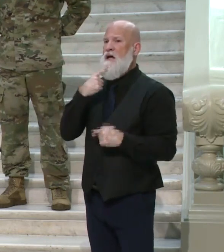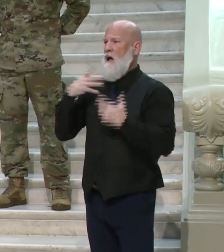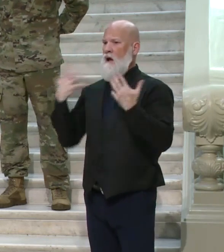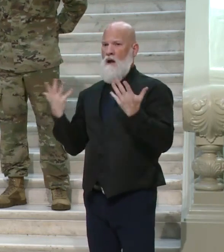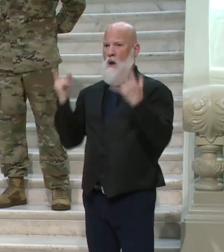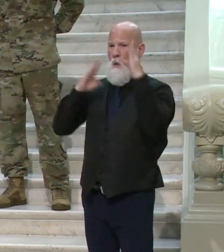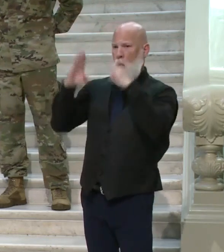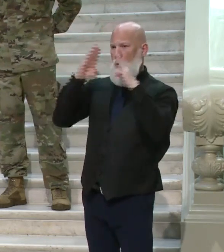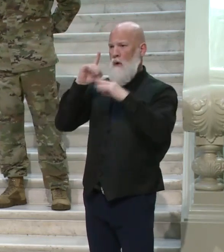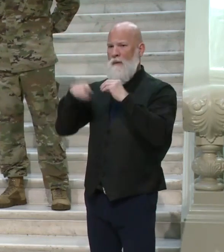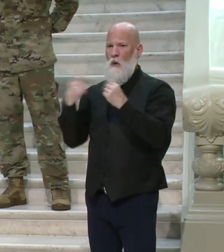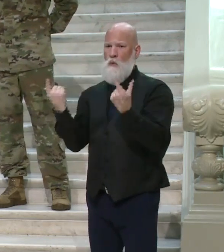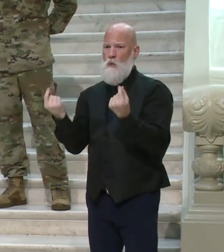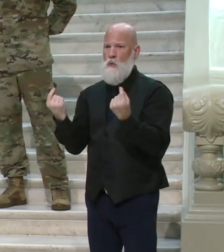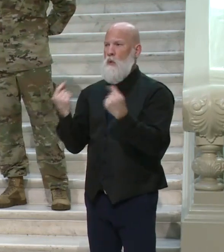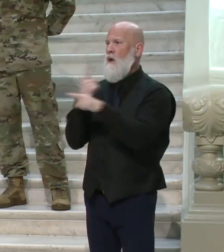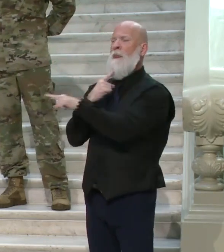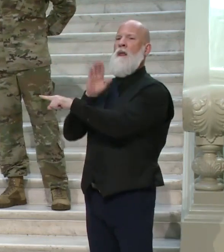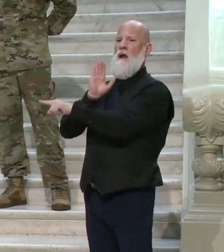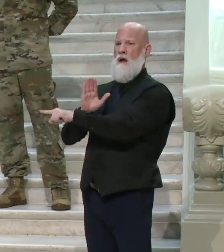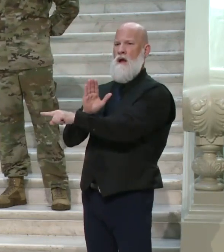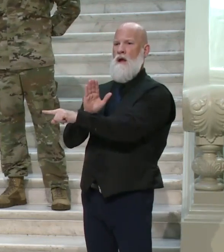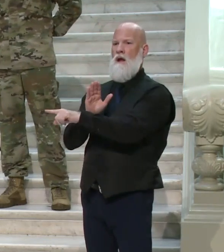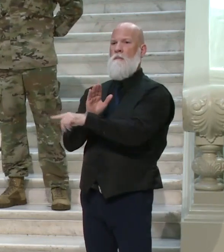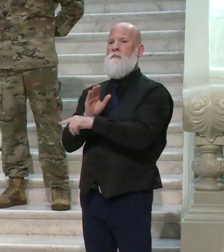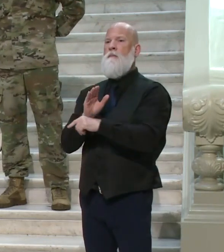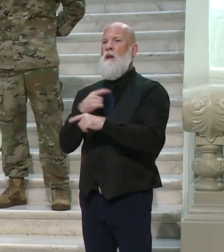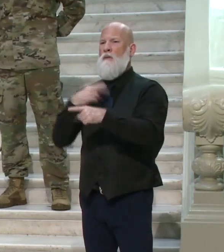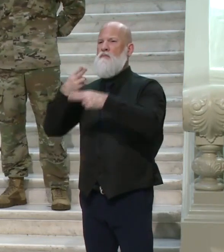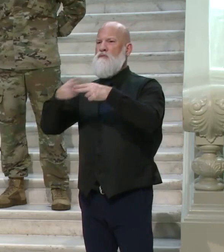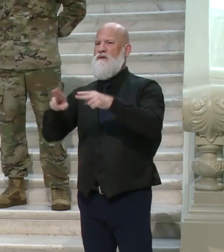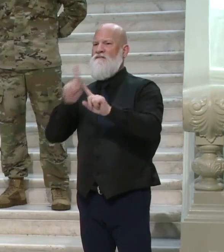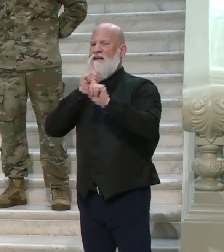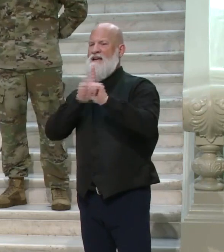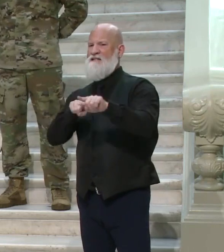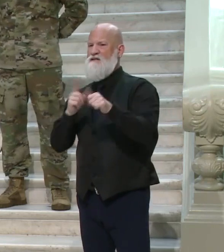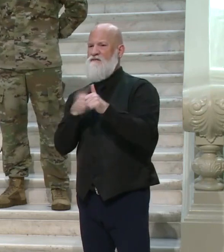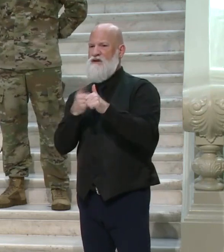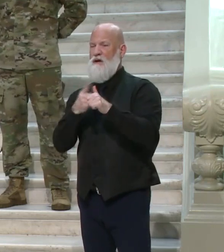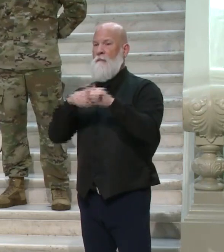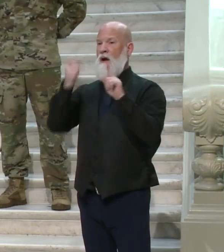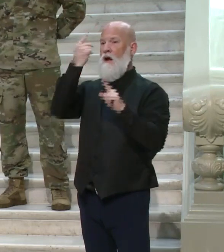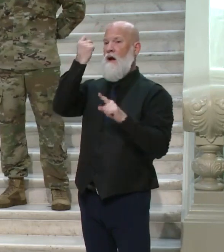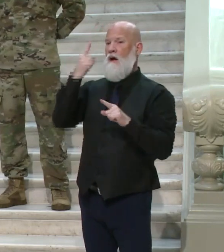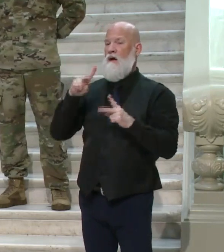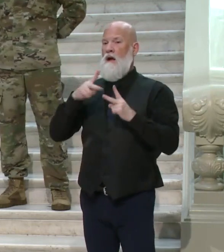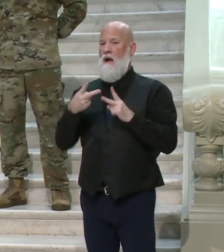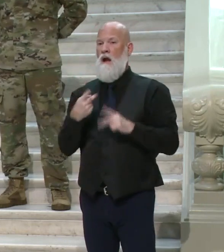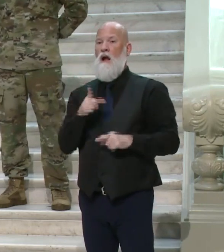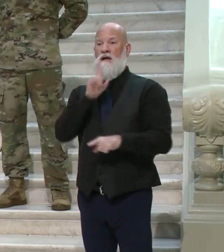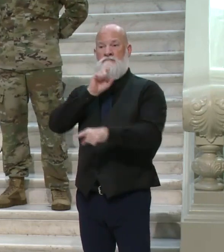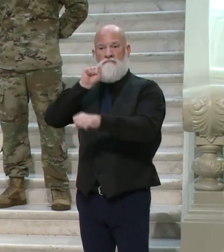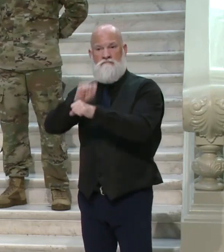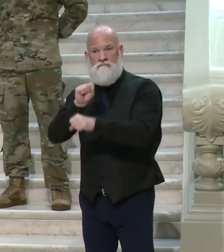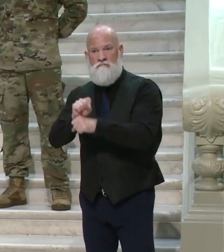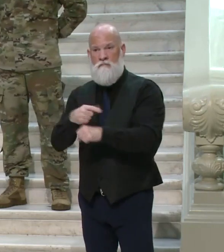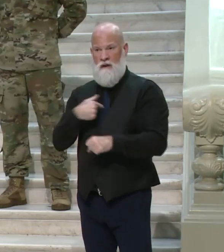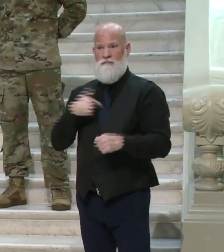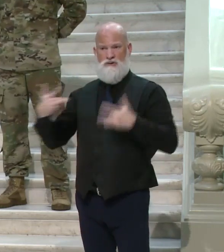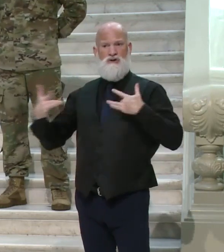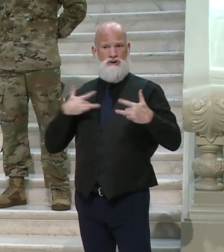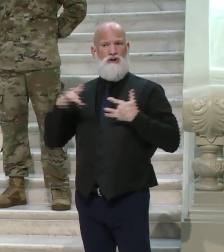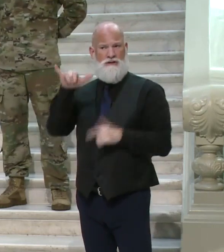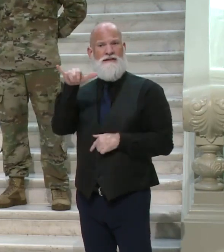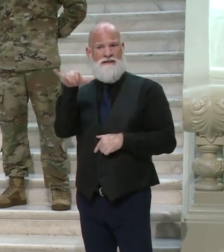Cardin, let me just kind of answer you first there, Richard, but I mean, look, it is concerning. I've followed the stories across, you